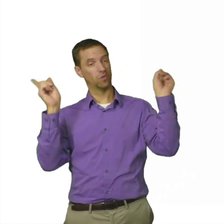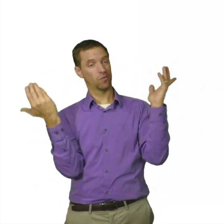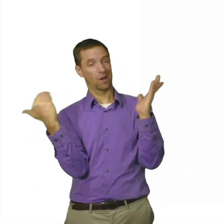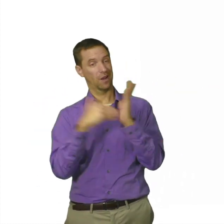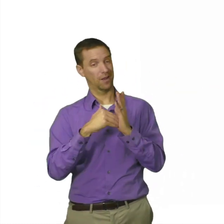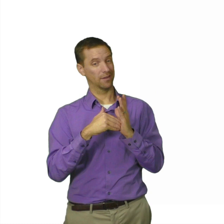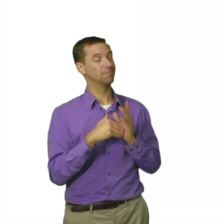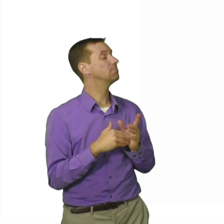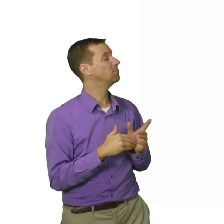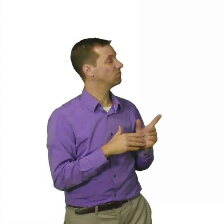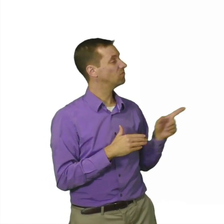Here is different again.